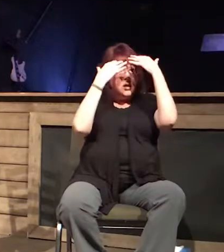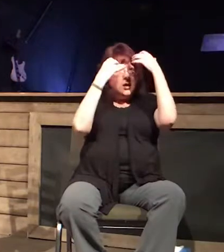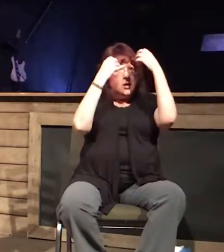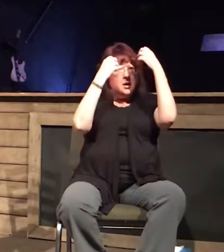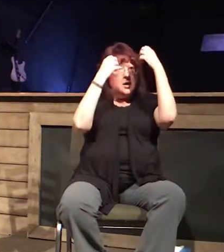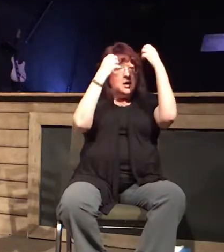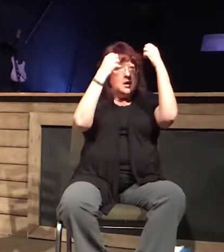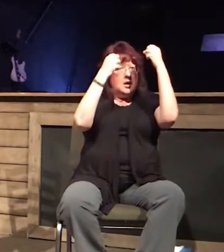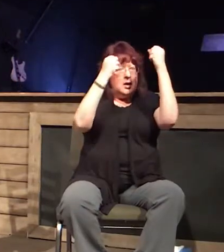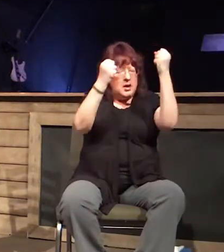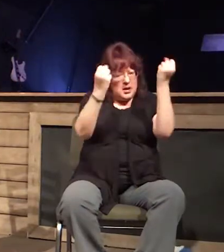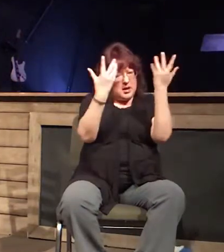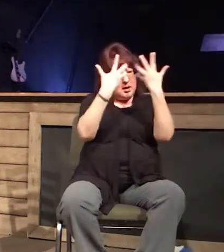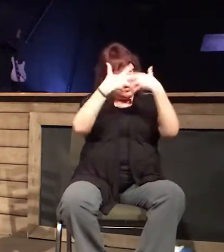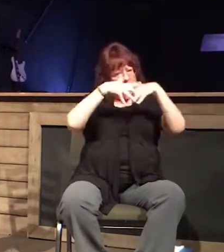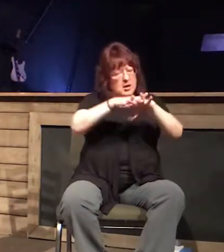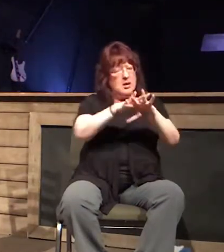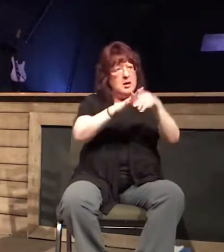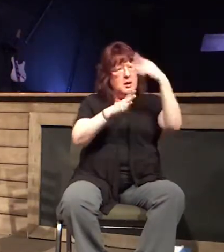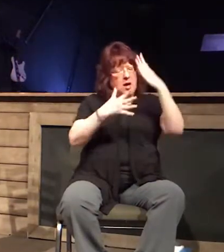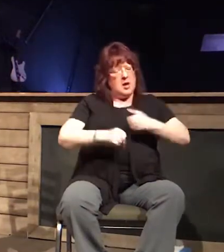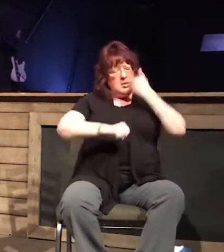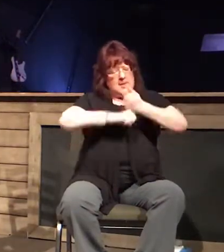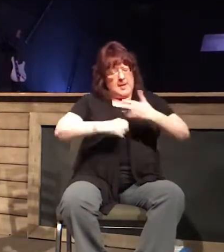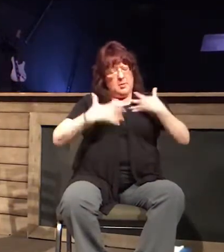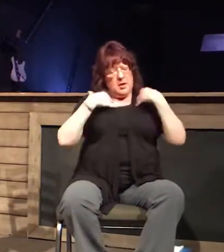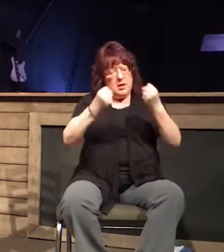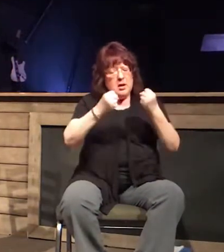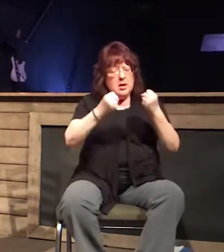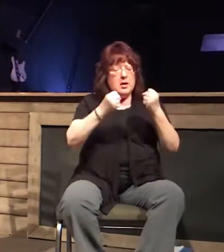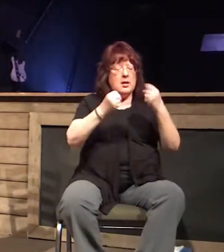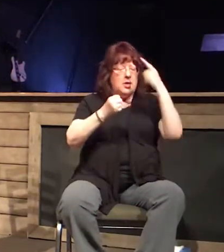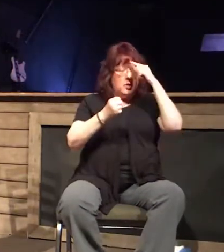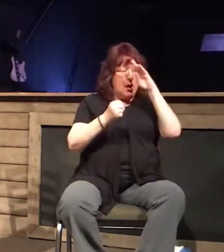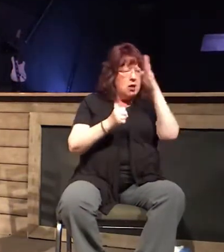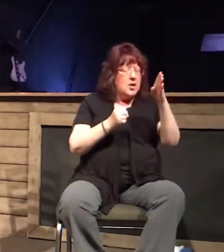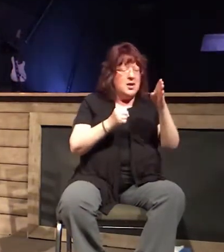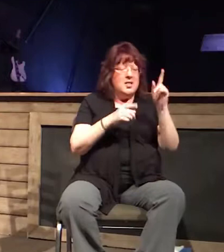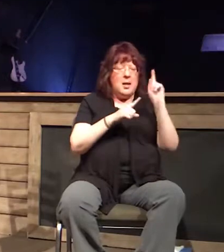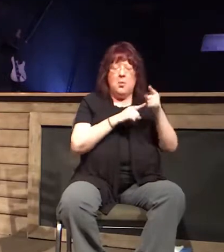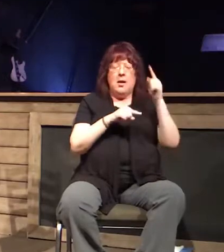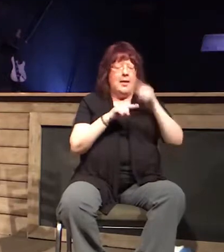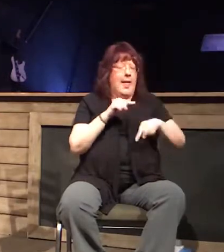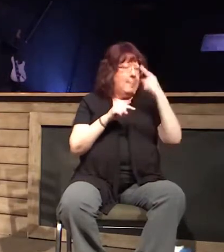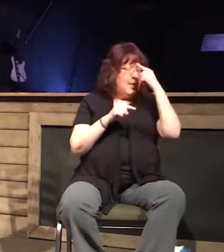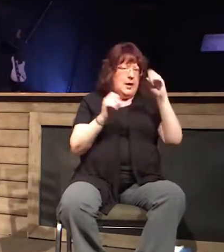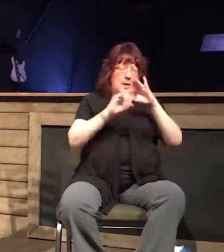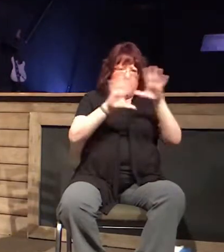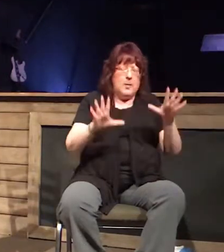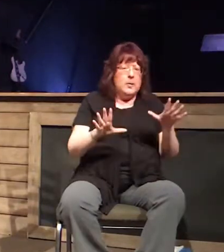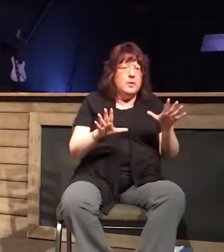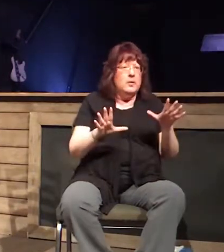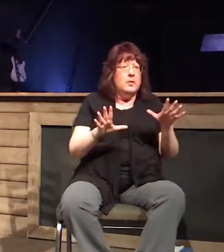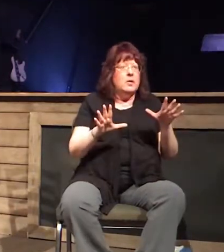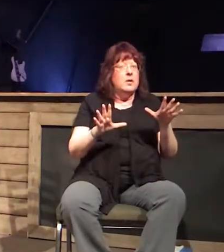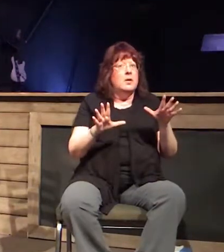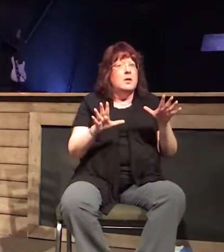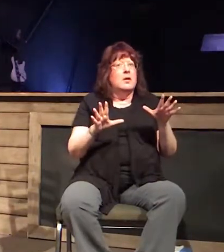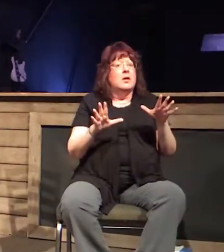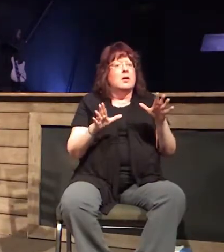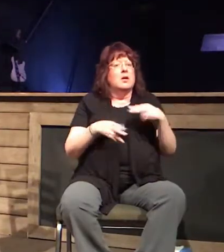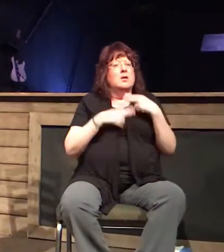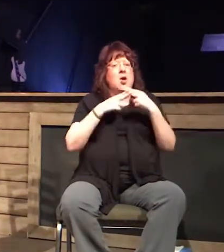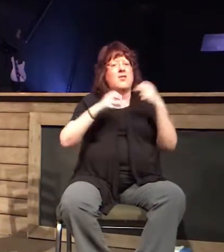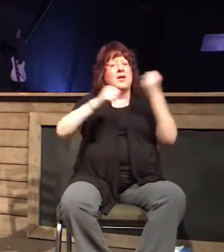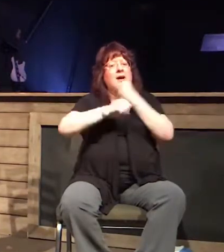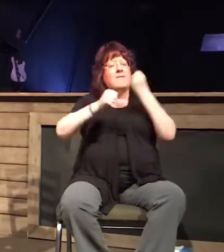itself. Put itself back together, and God begins to restore order to the mind, and they think clearly, but in the moment, you can't think clearly. There's this thing